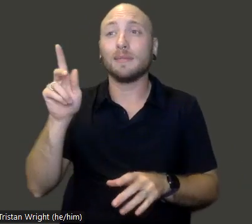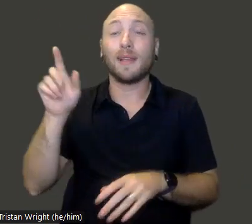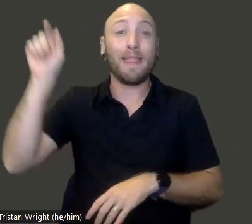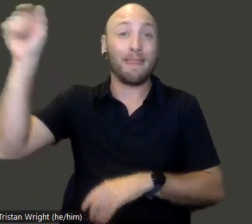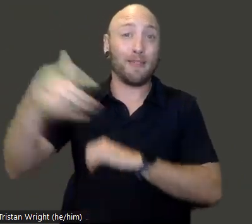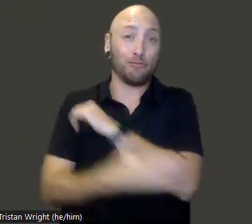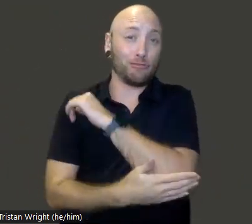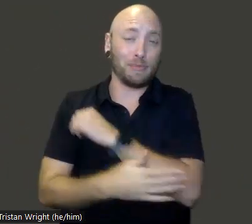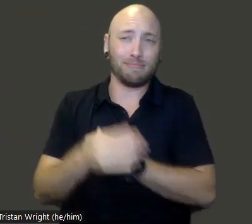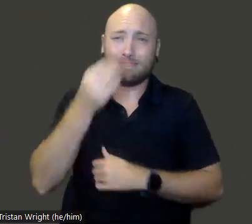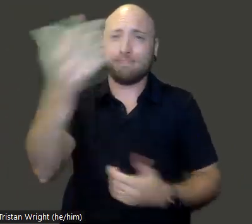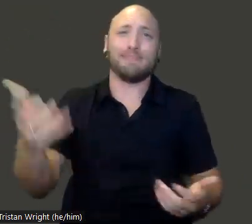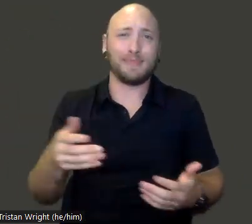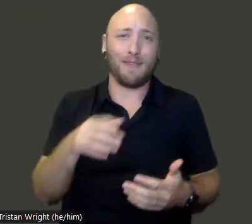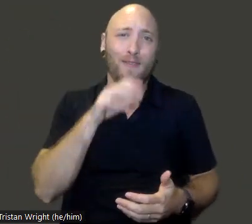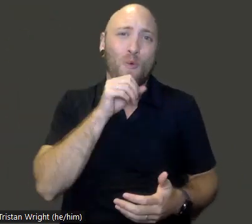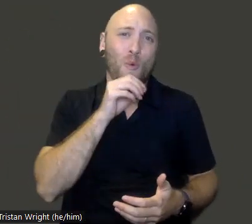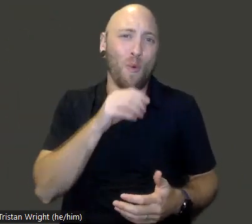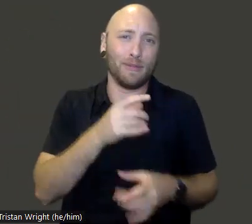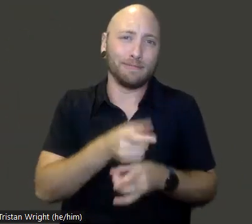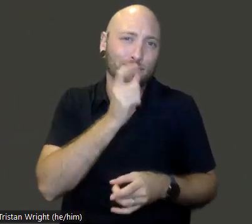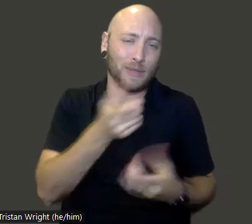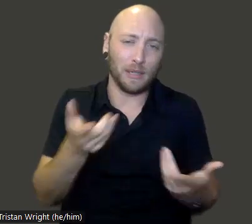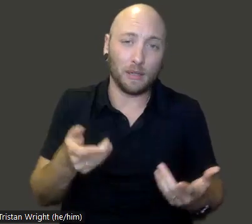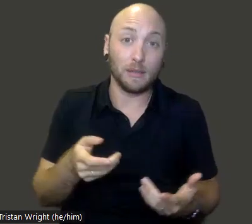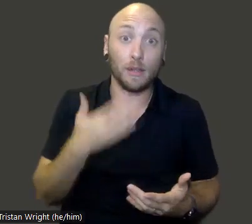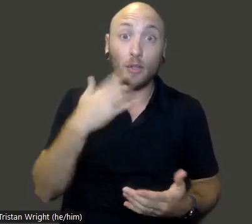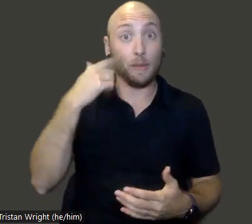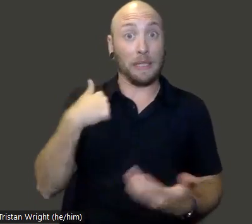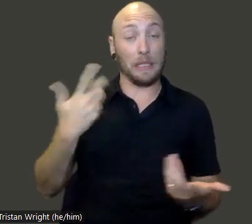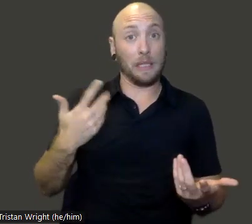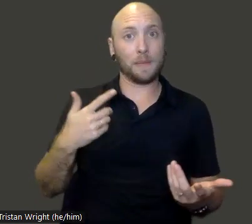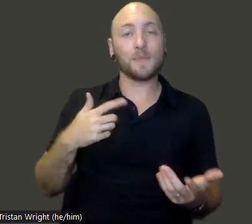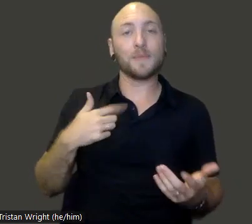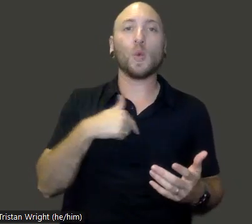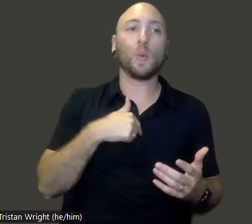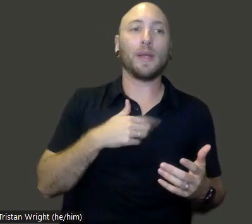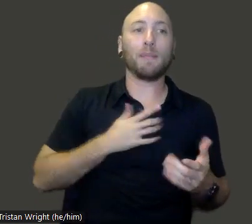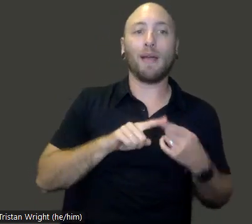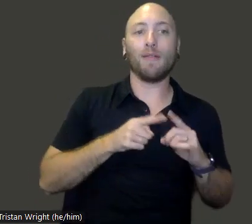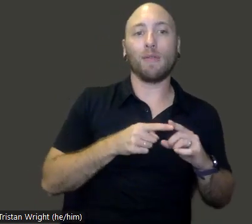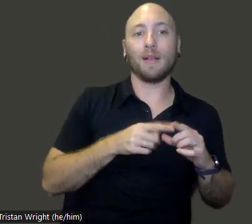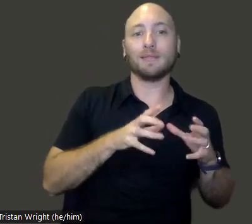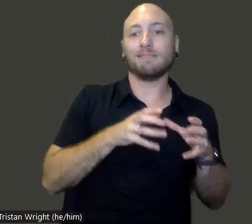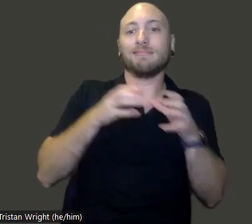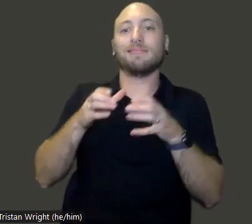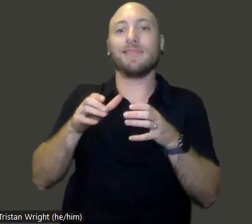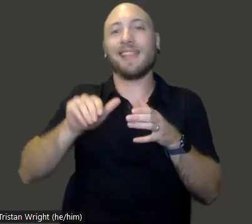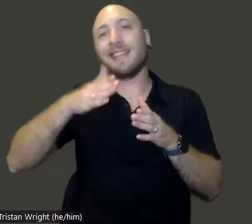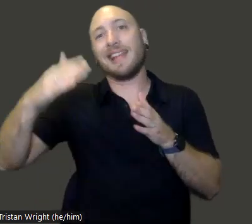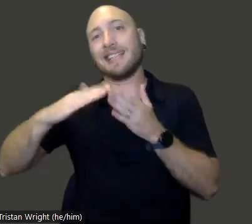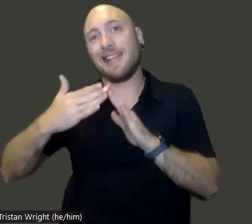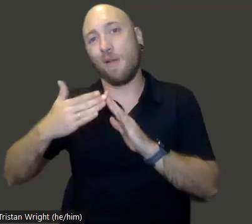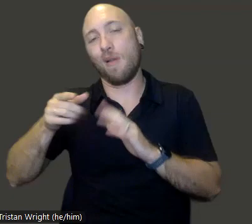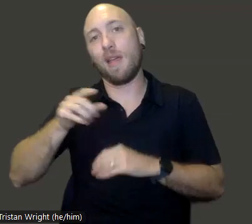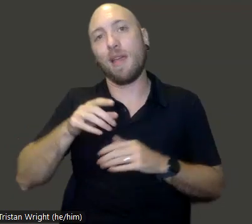which was good for a aspiring alcoholic. So we would go to the next town over to this like big swimming pool complex, and I would take